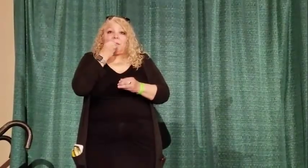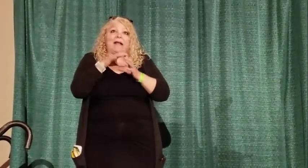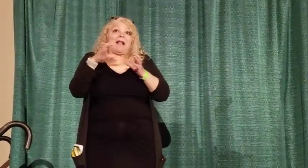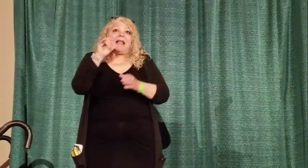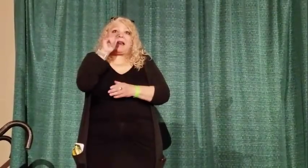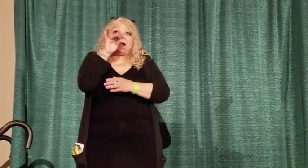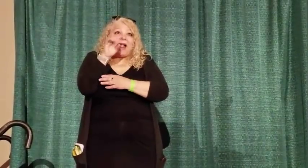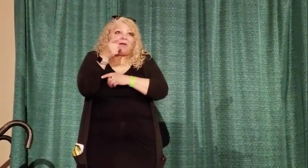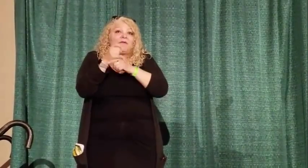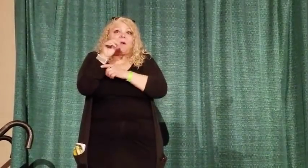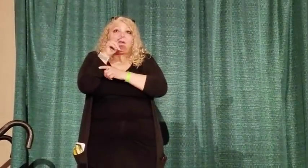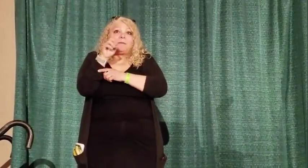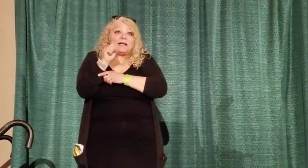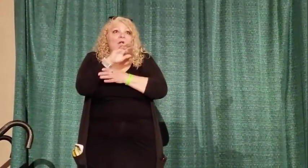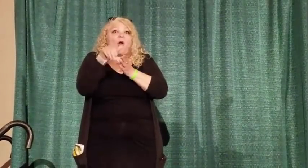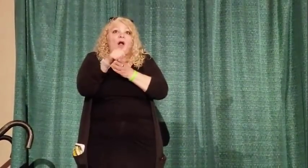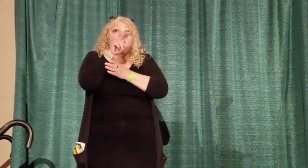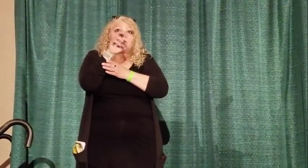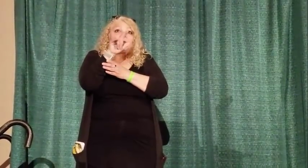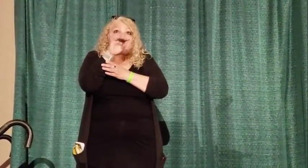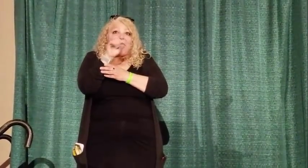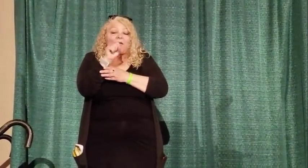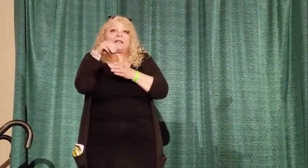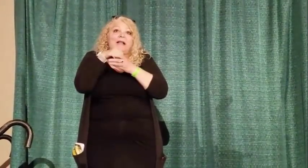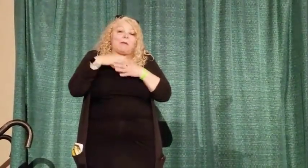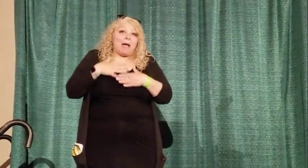ate from the beans, but all those 200 calories didn't come into the body.